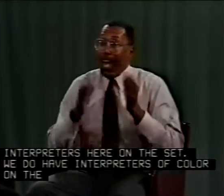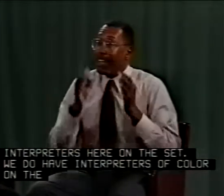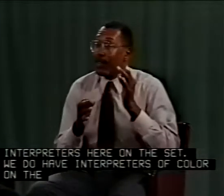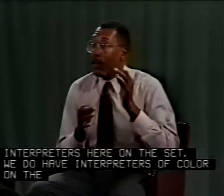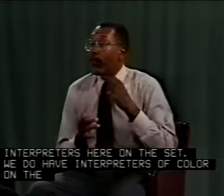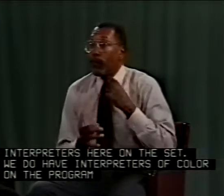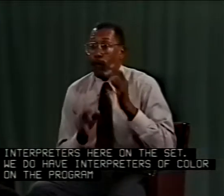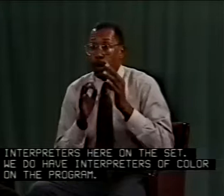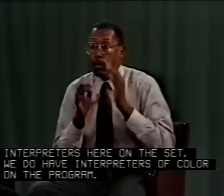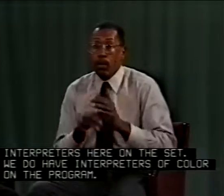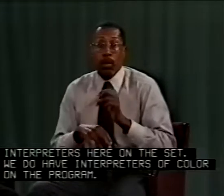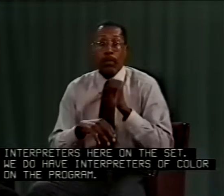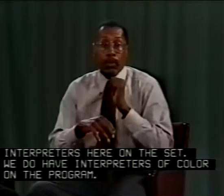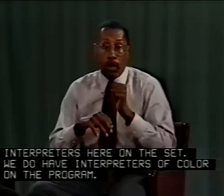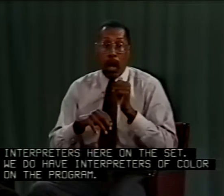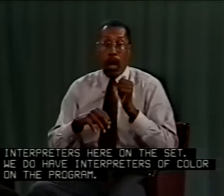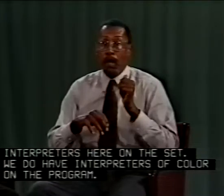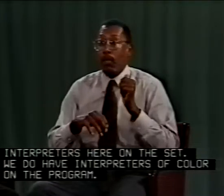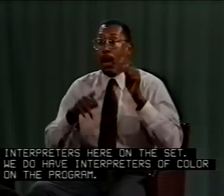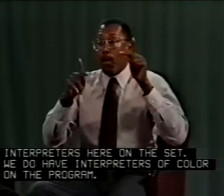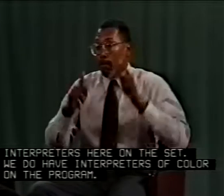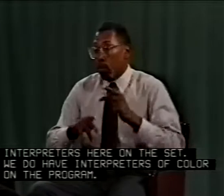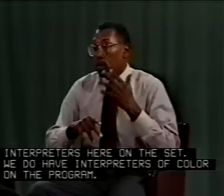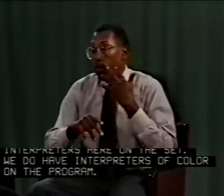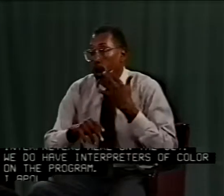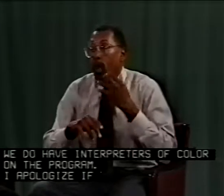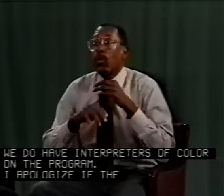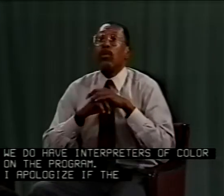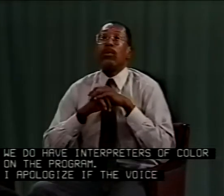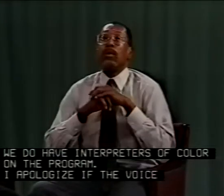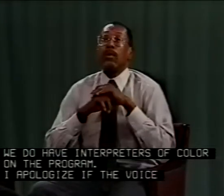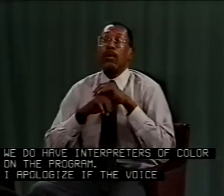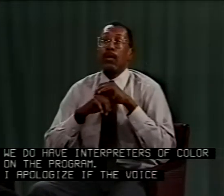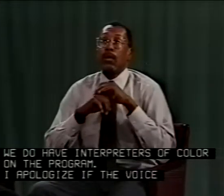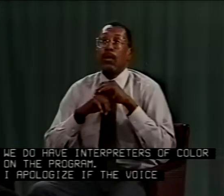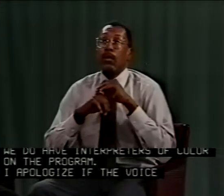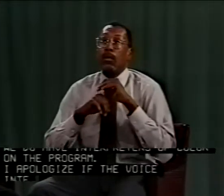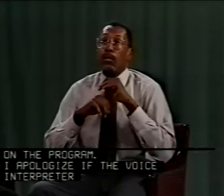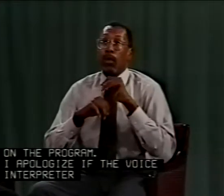I apologize if the voice interpreter is not a person of color.